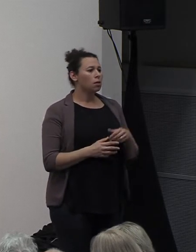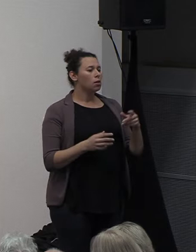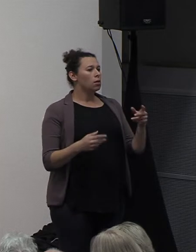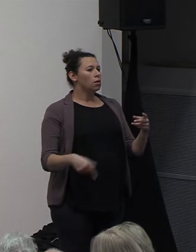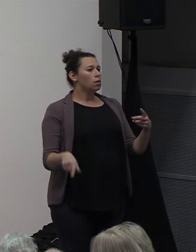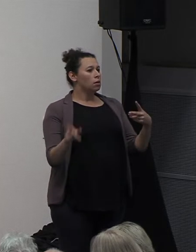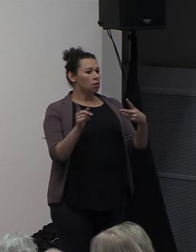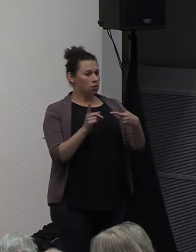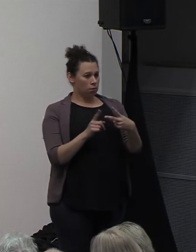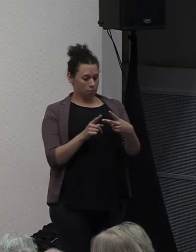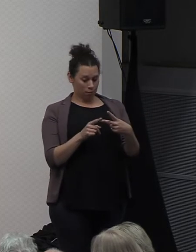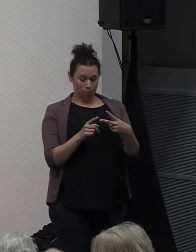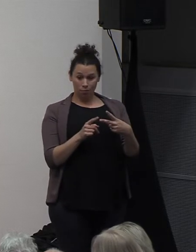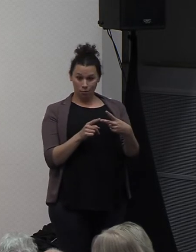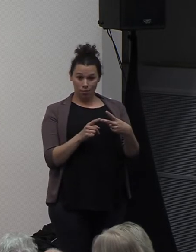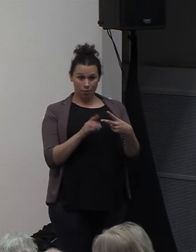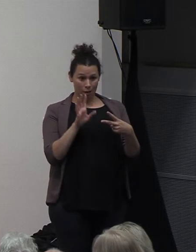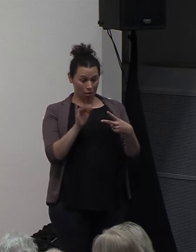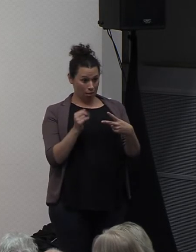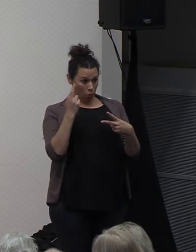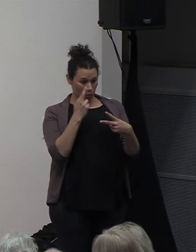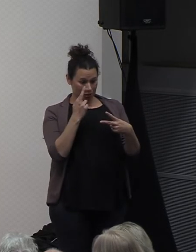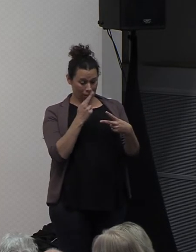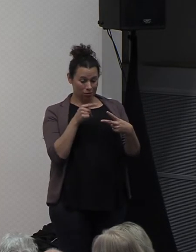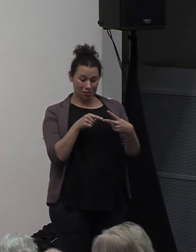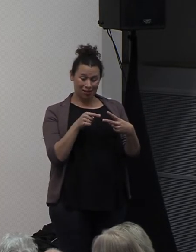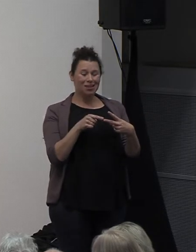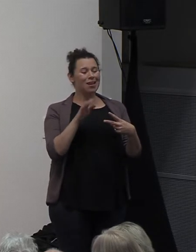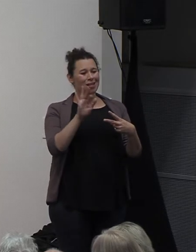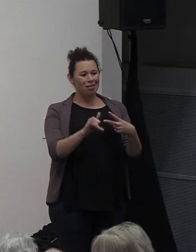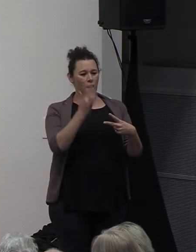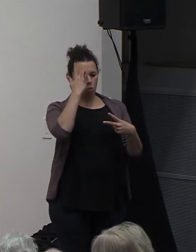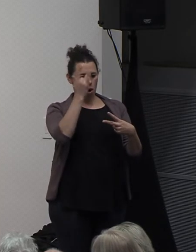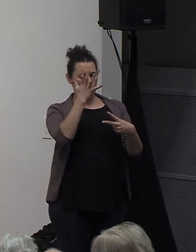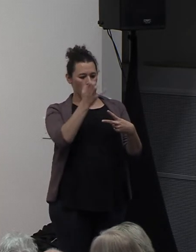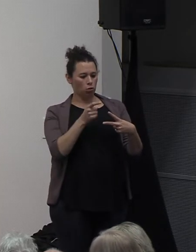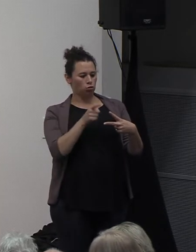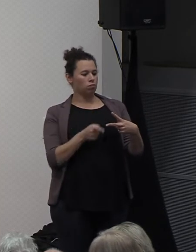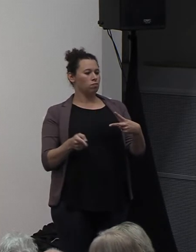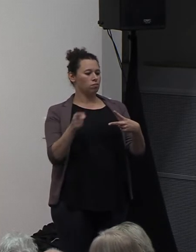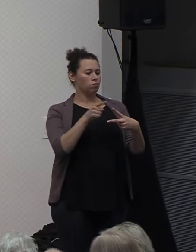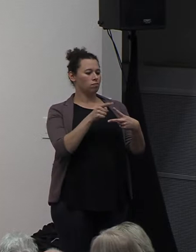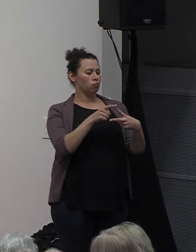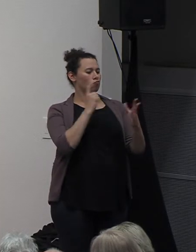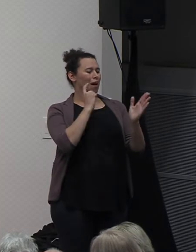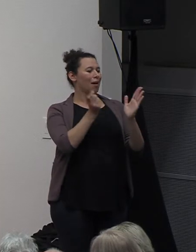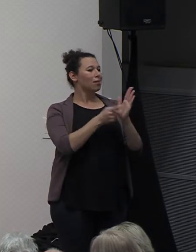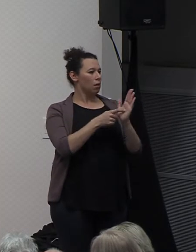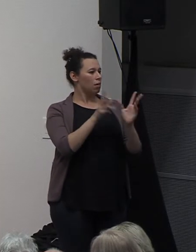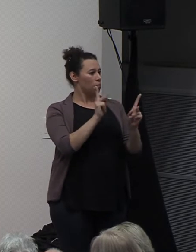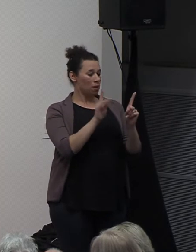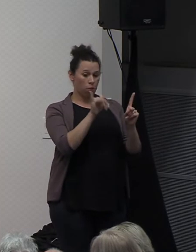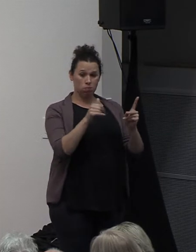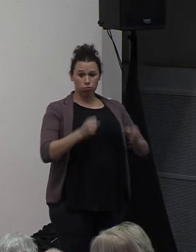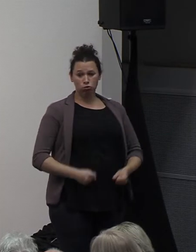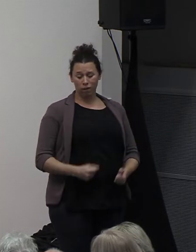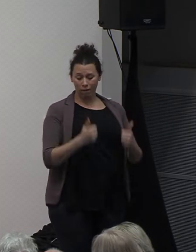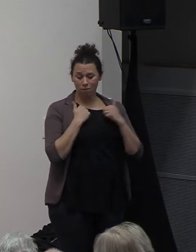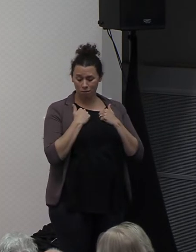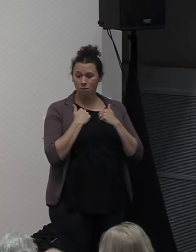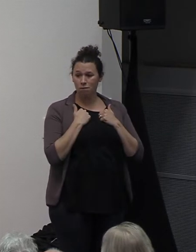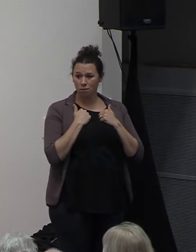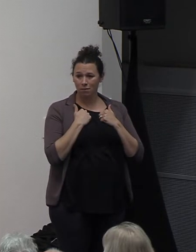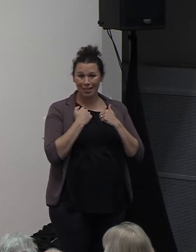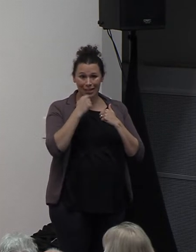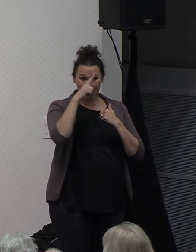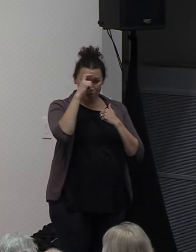one, that of recognizing the survivors who are in the room, especially poignant because we are aware